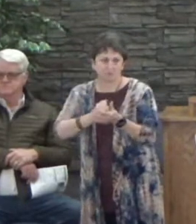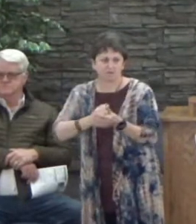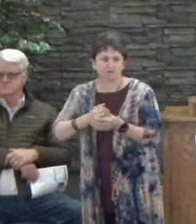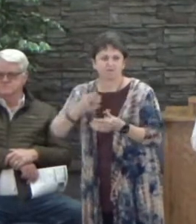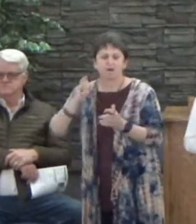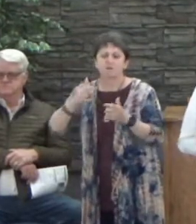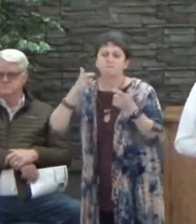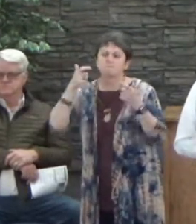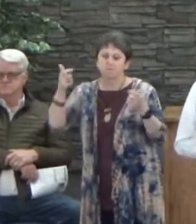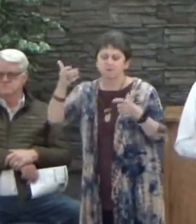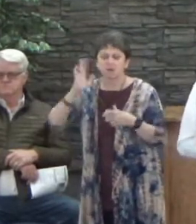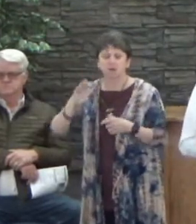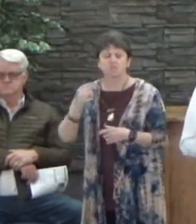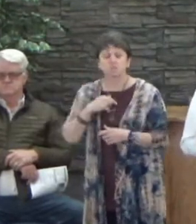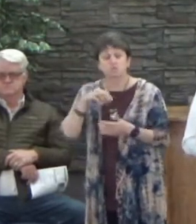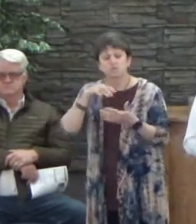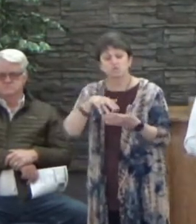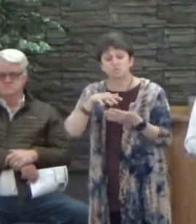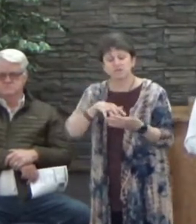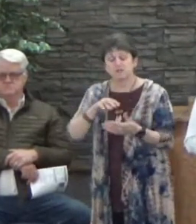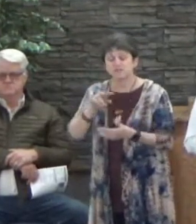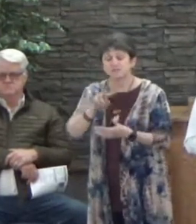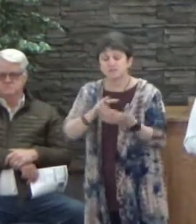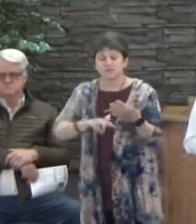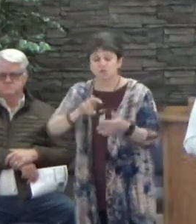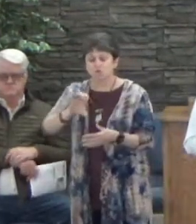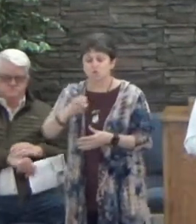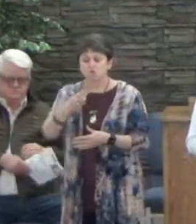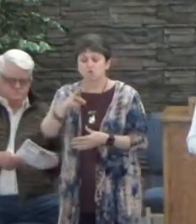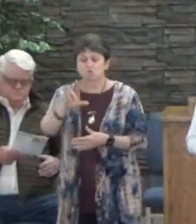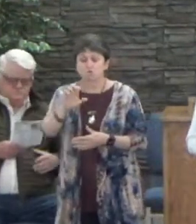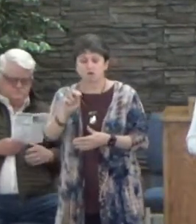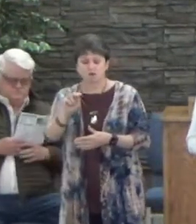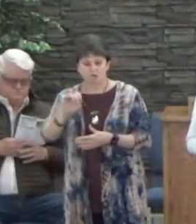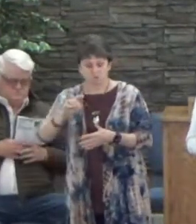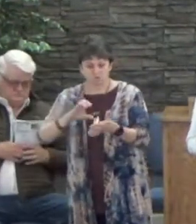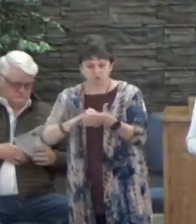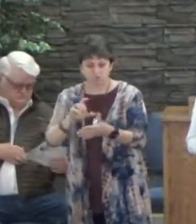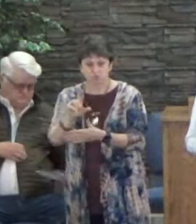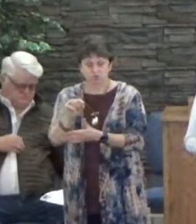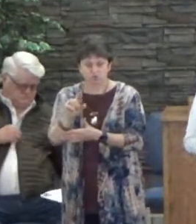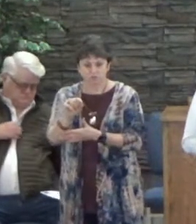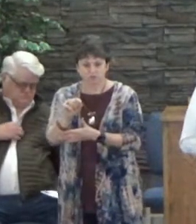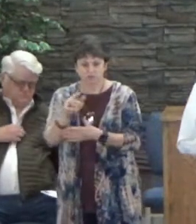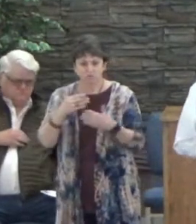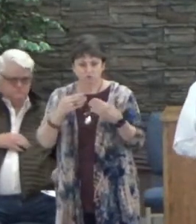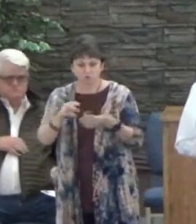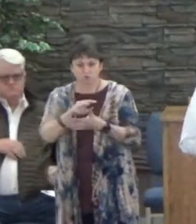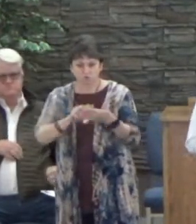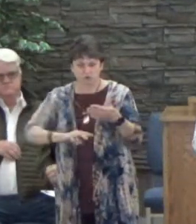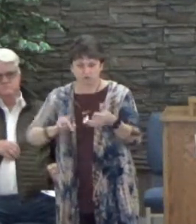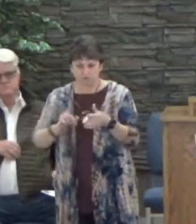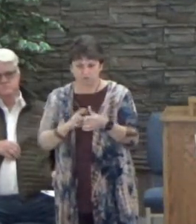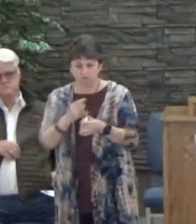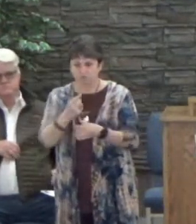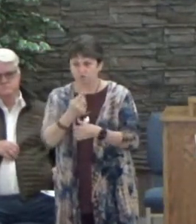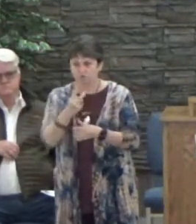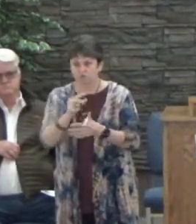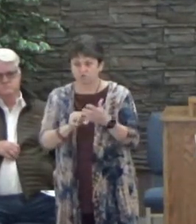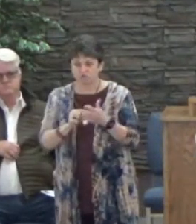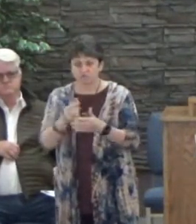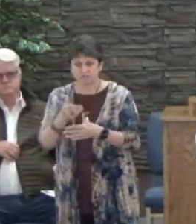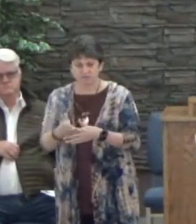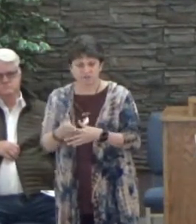is a big God. And we're going to be looking at 2 Chronicles chapter 20. And we'll go ahead and read the first couple of verses